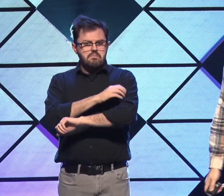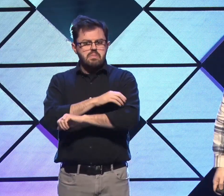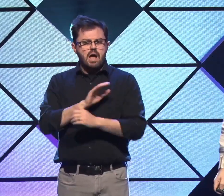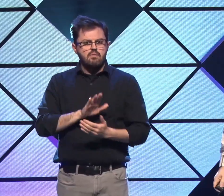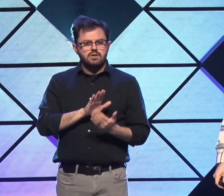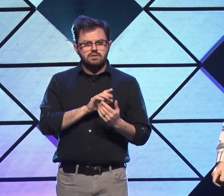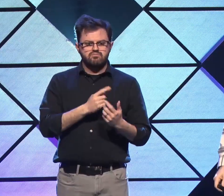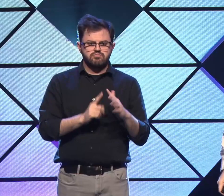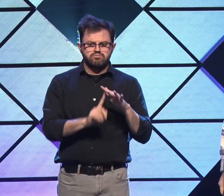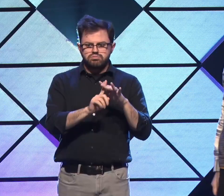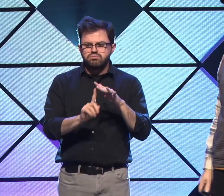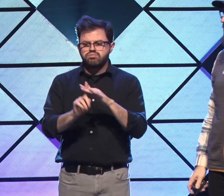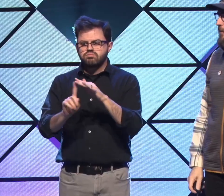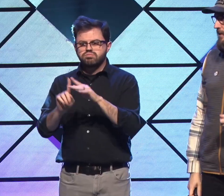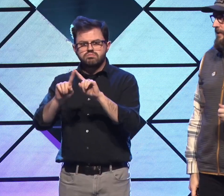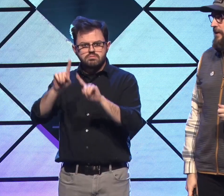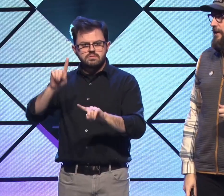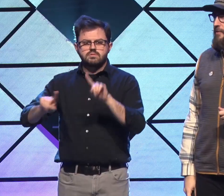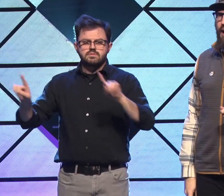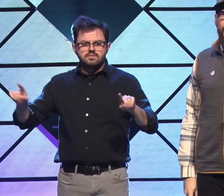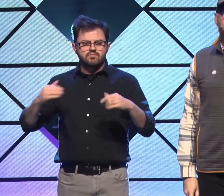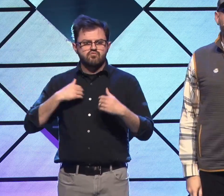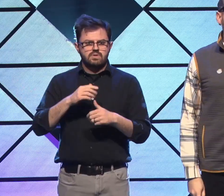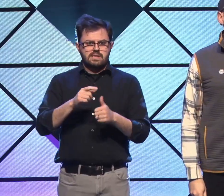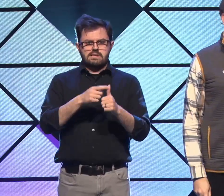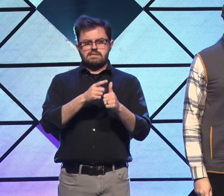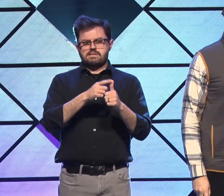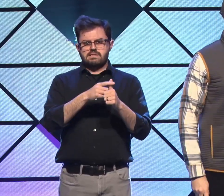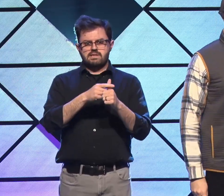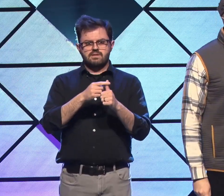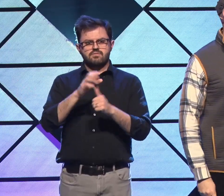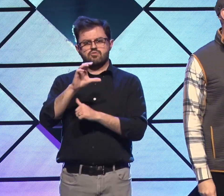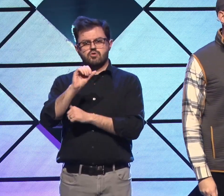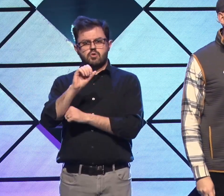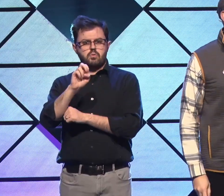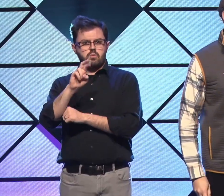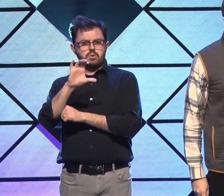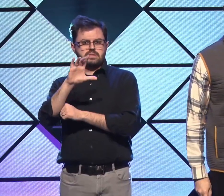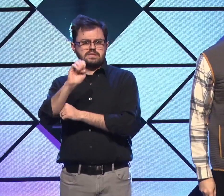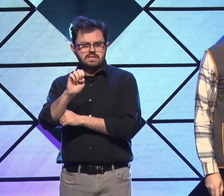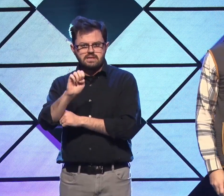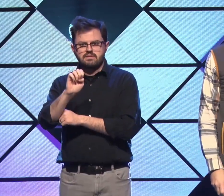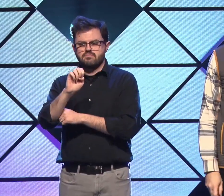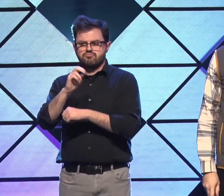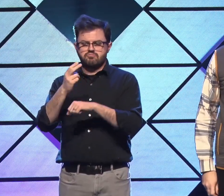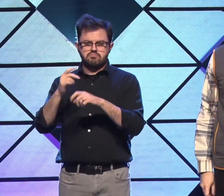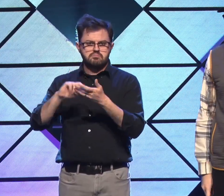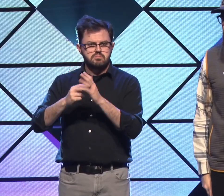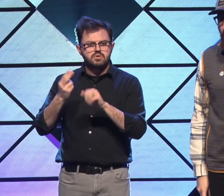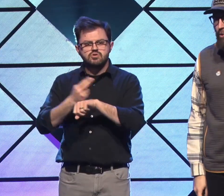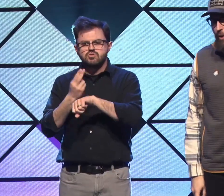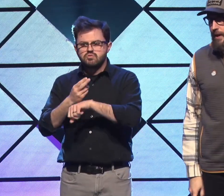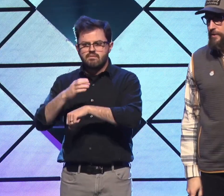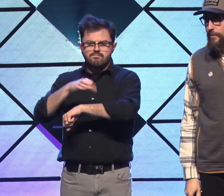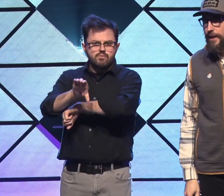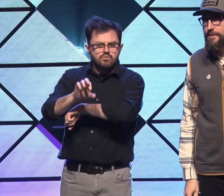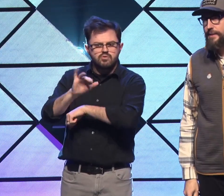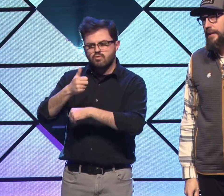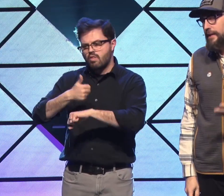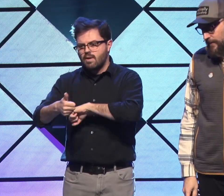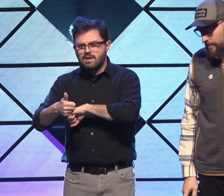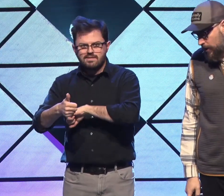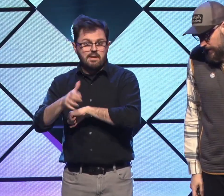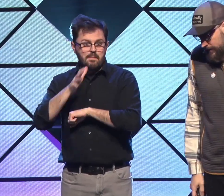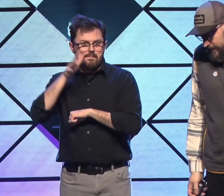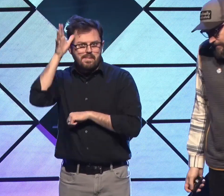different ways, right? There's coercive power, right? Using force or threats. Parenting 101,